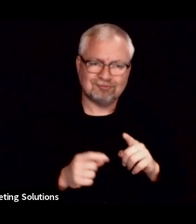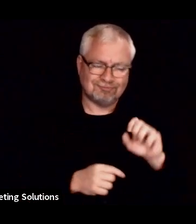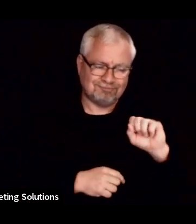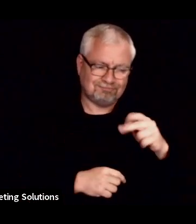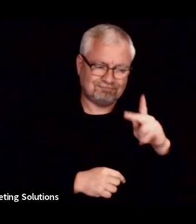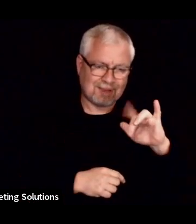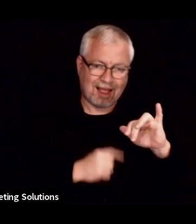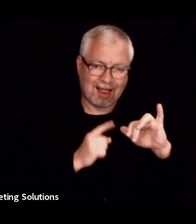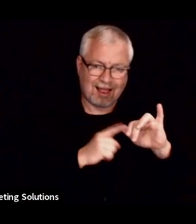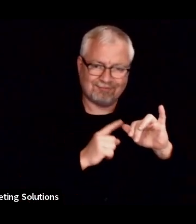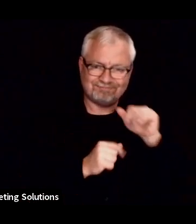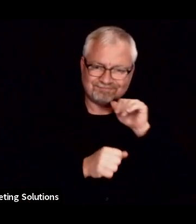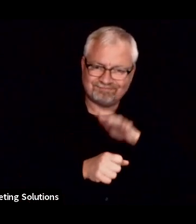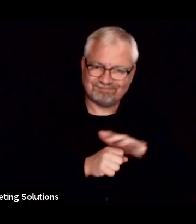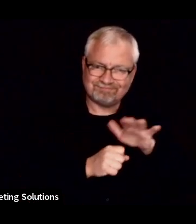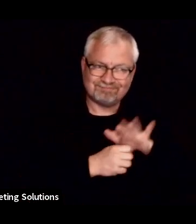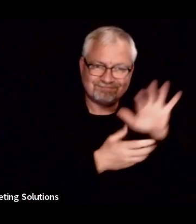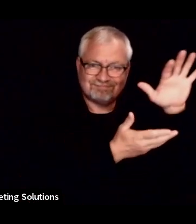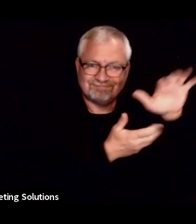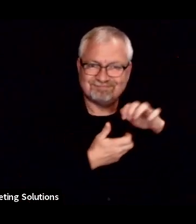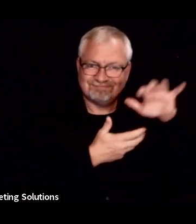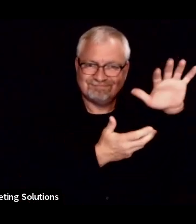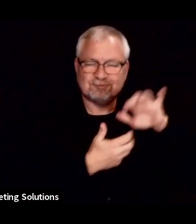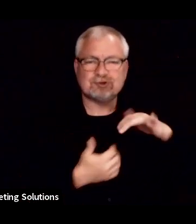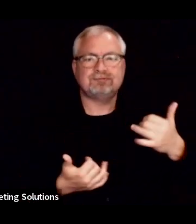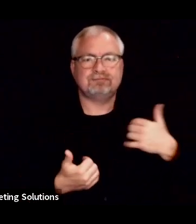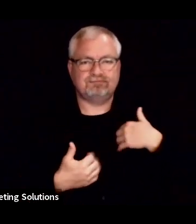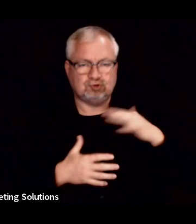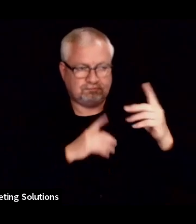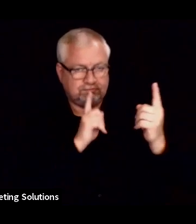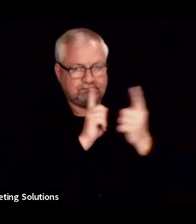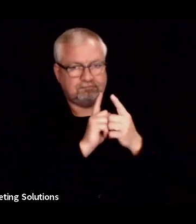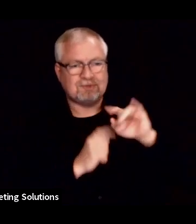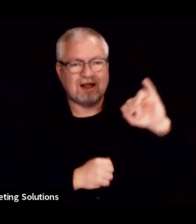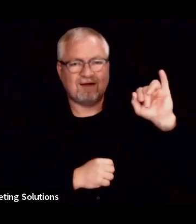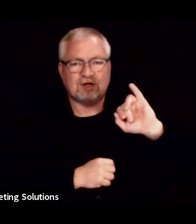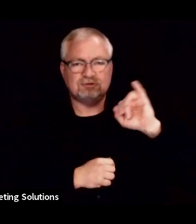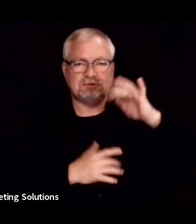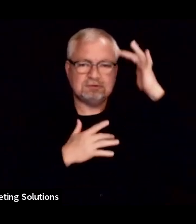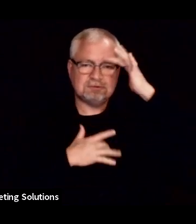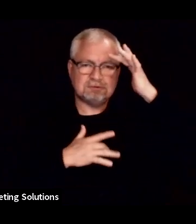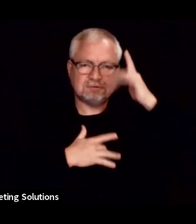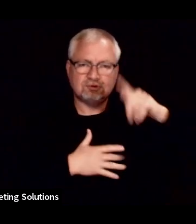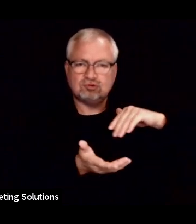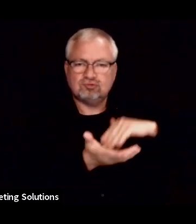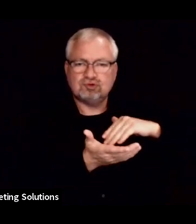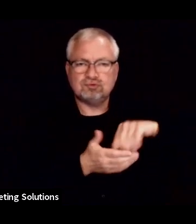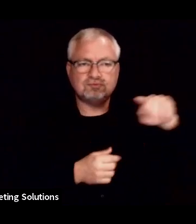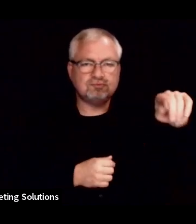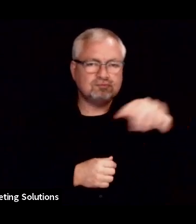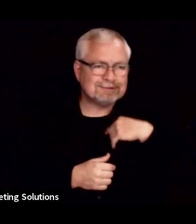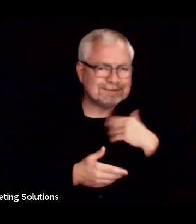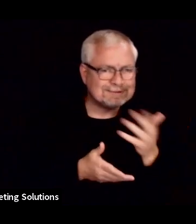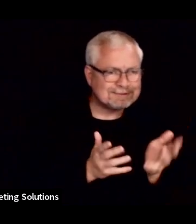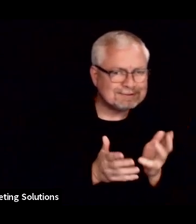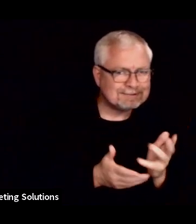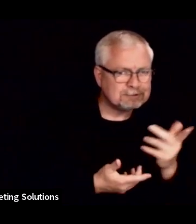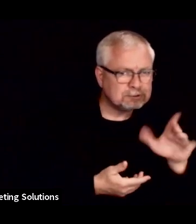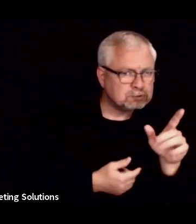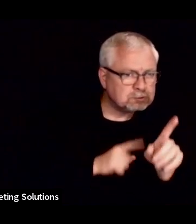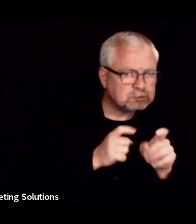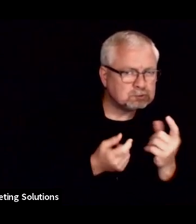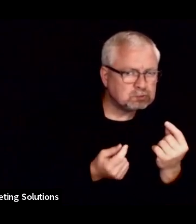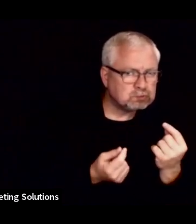infectious disease physicians, intensivists, and then with representatives of the Minnesota